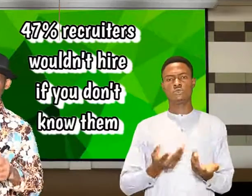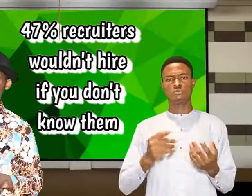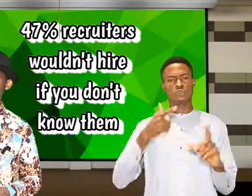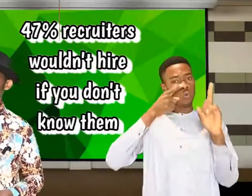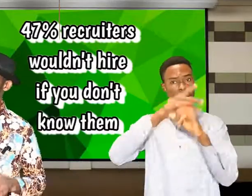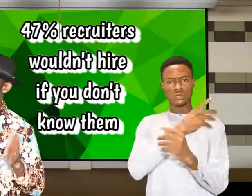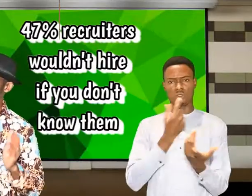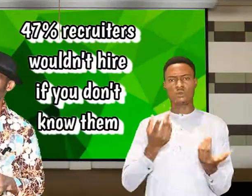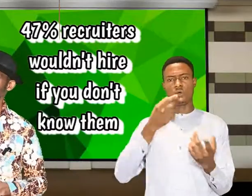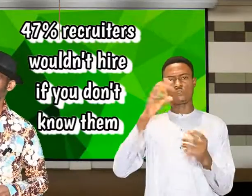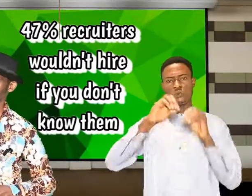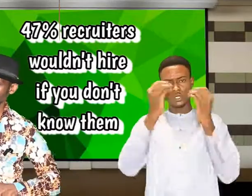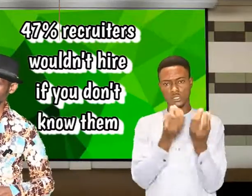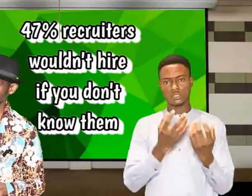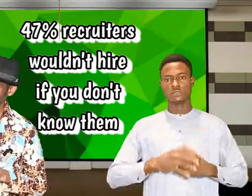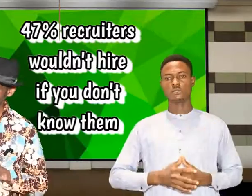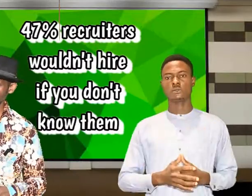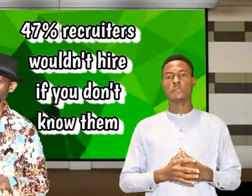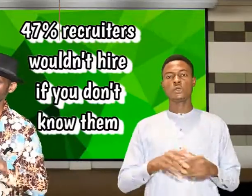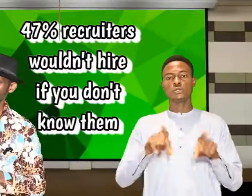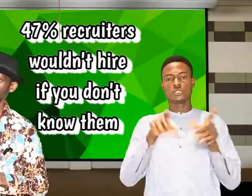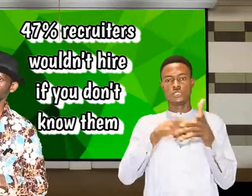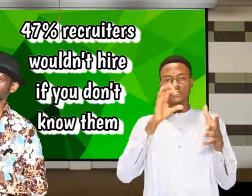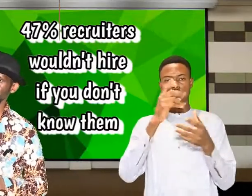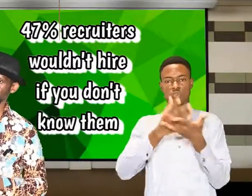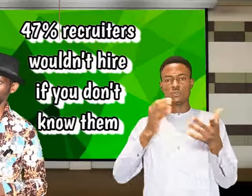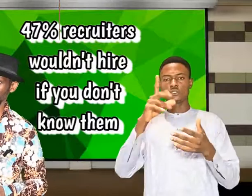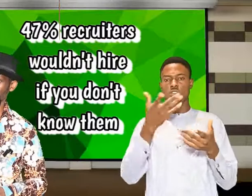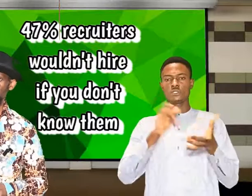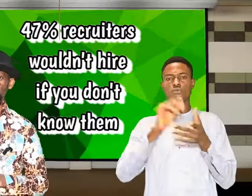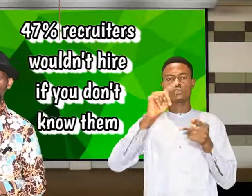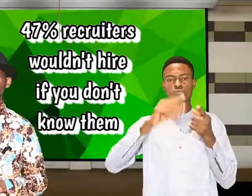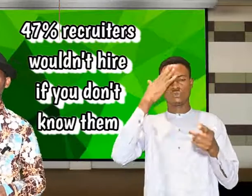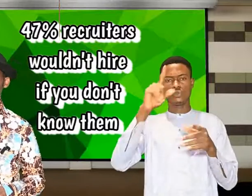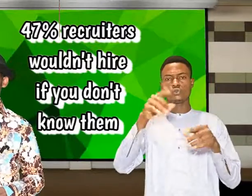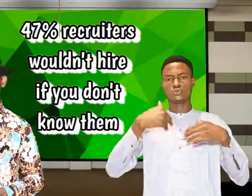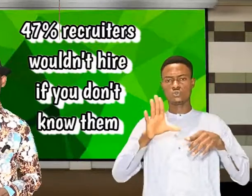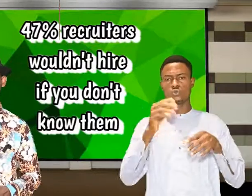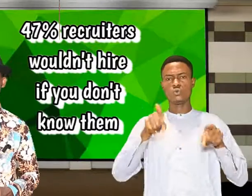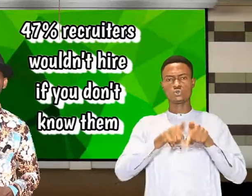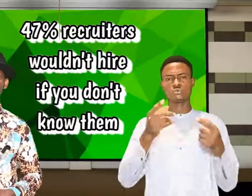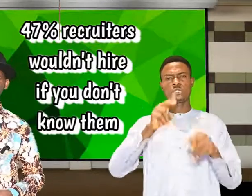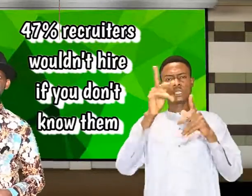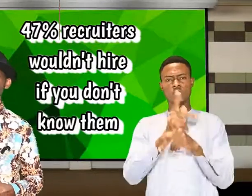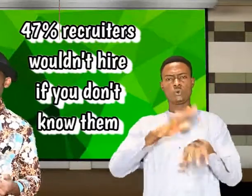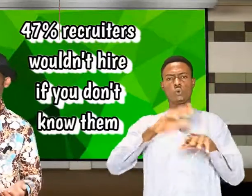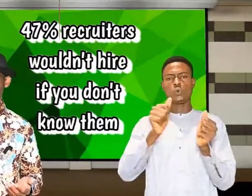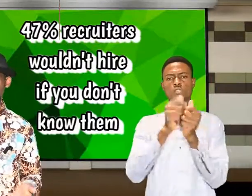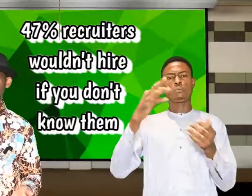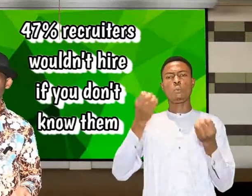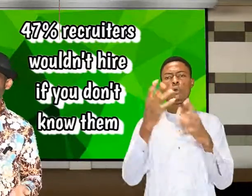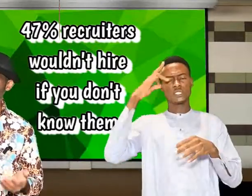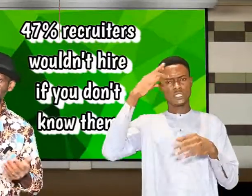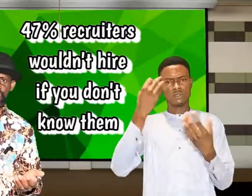key executives, and recent milestones that they've covered, especially the recent milestones that they've covered. You should also keep up with the most recent news